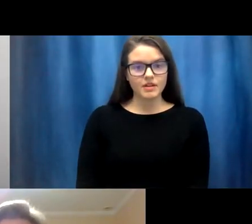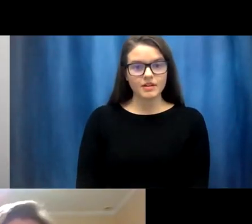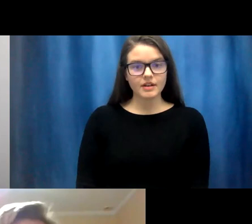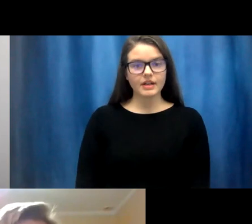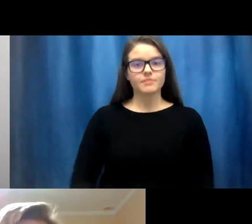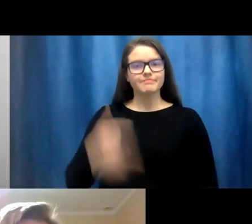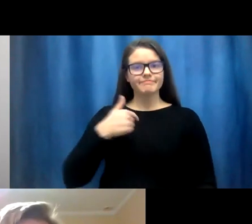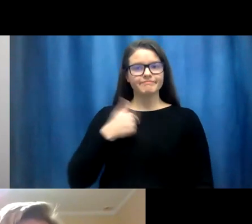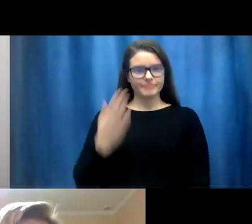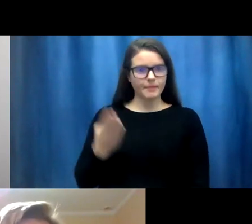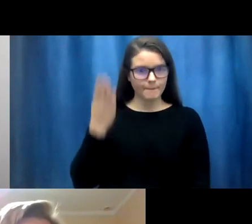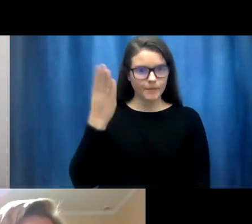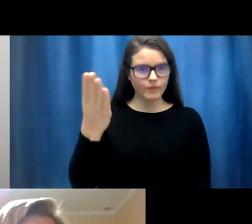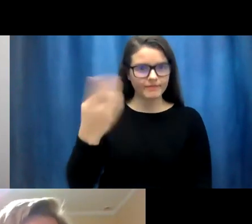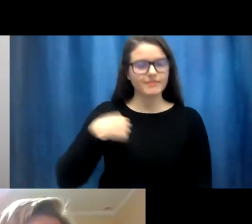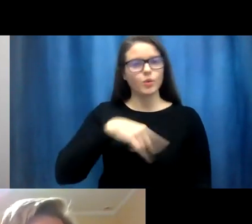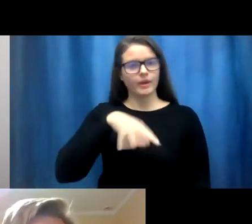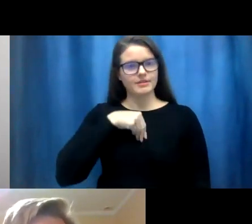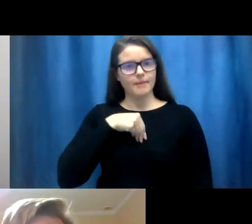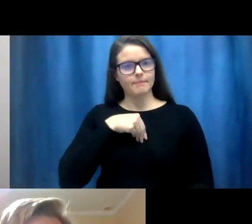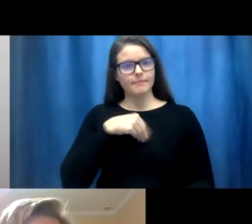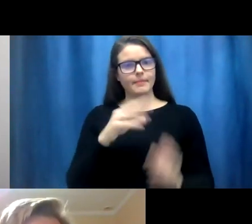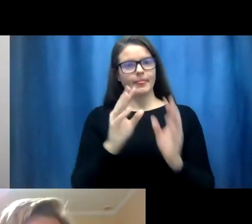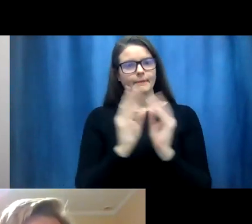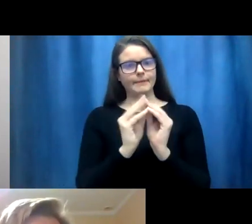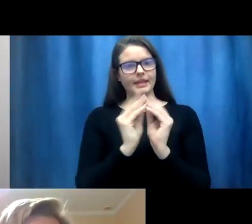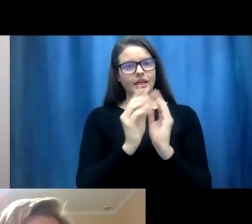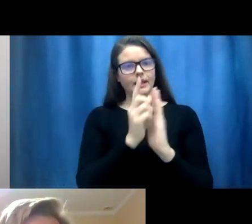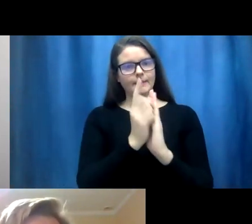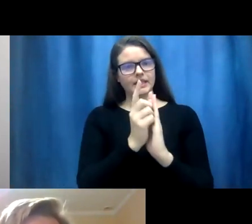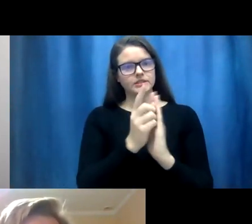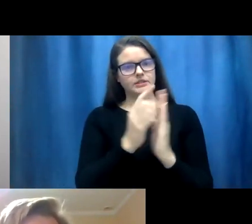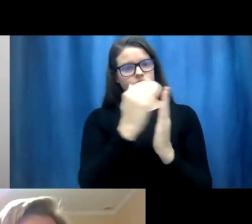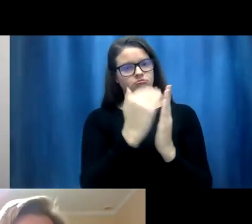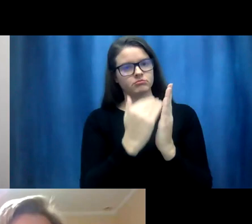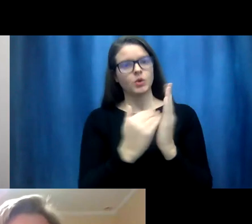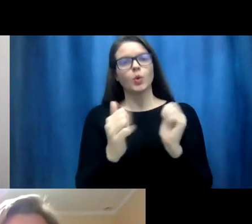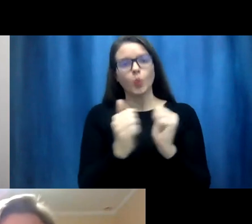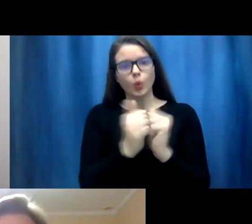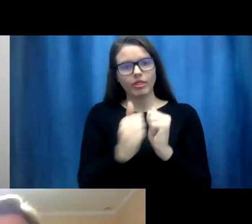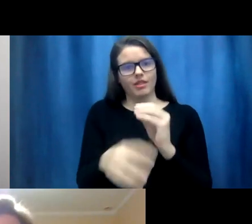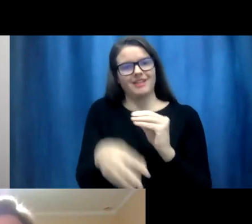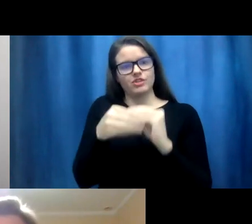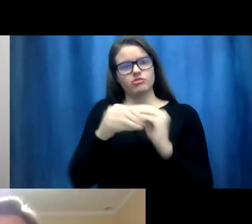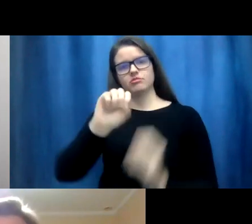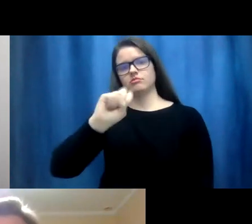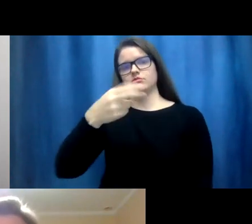I move that we accept the meeting minutes with the addition of Shane Feldman's full